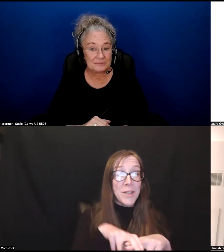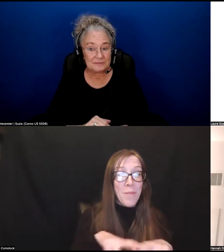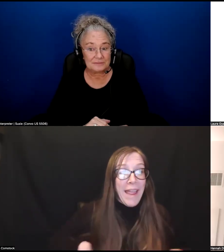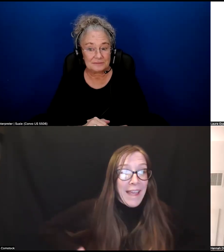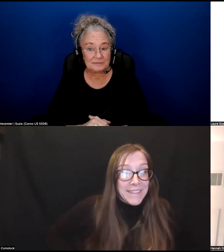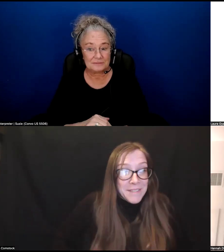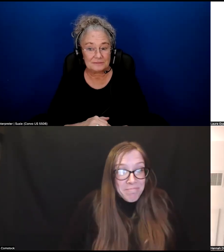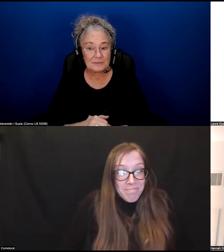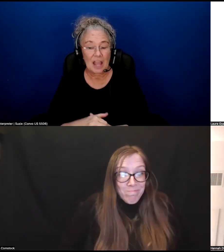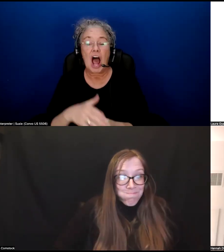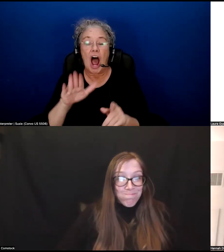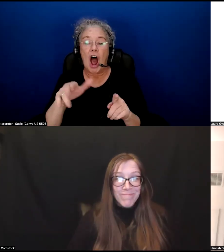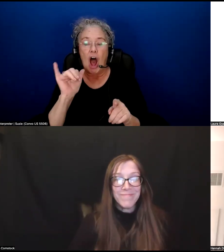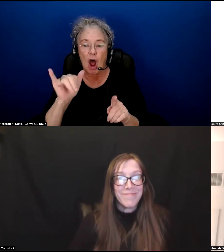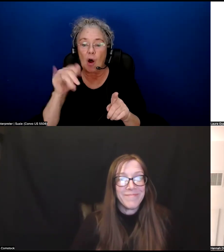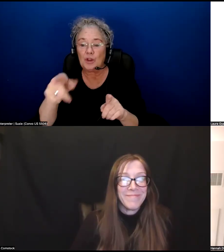also sit on my hands.